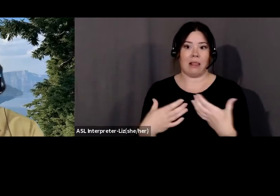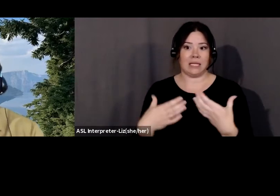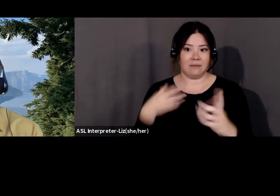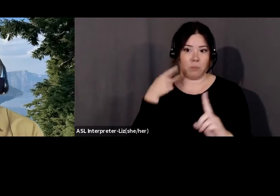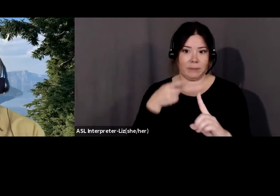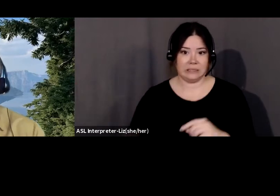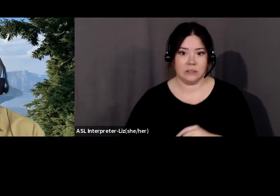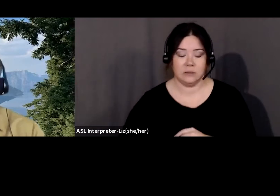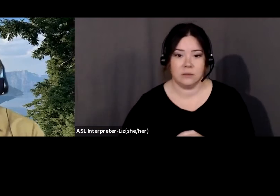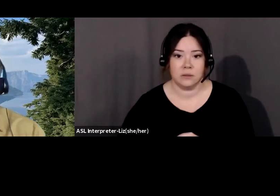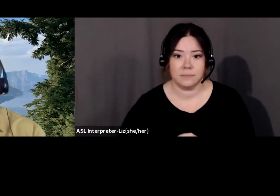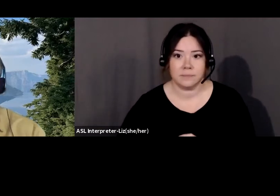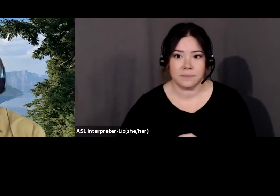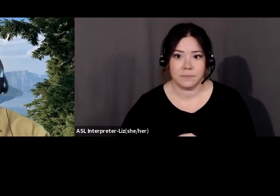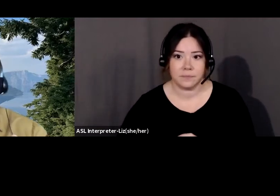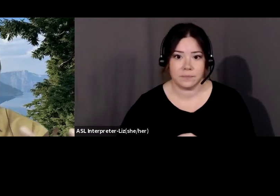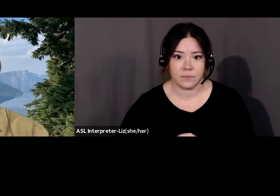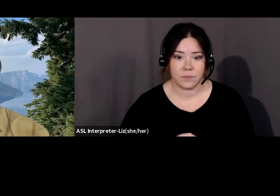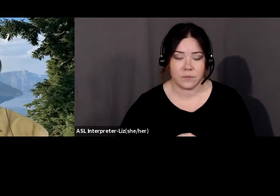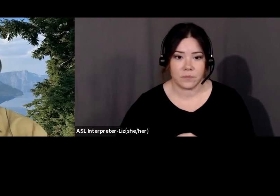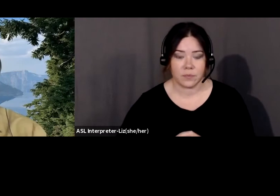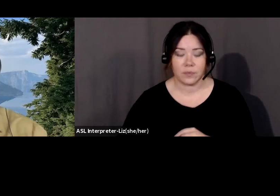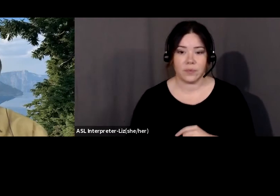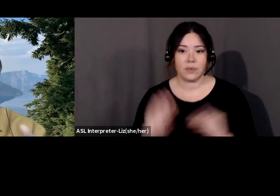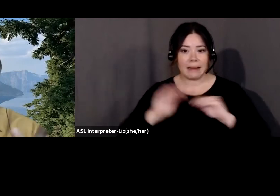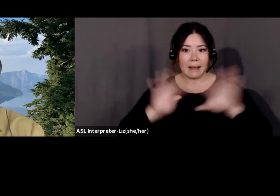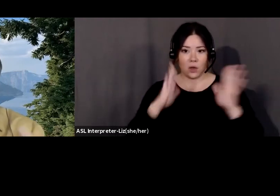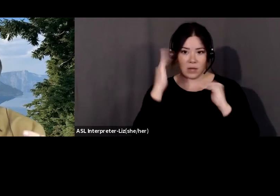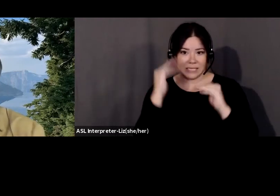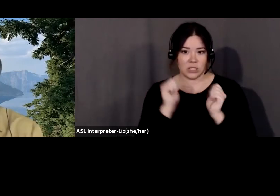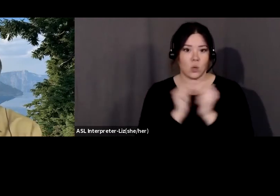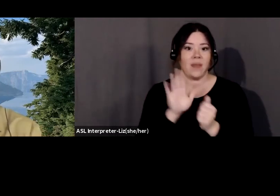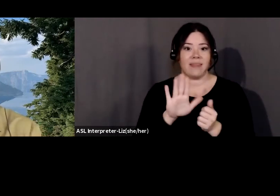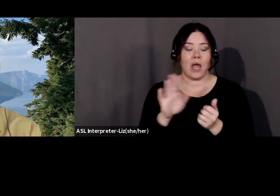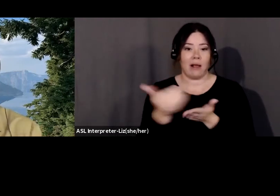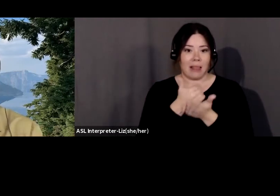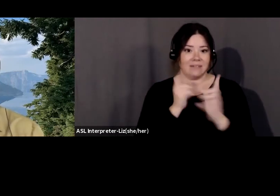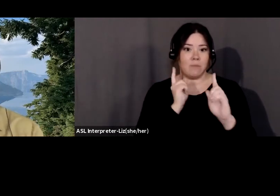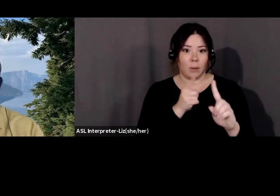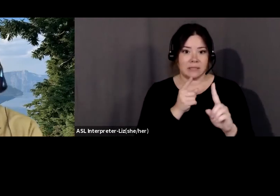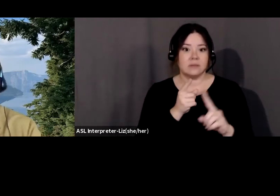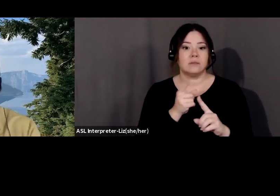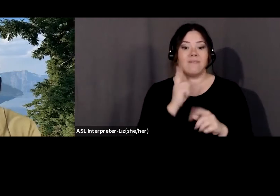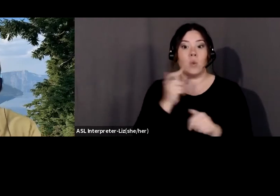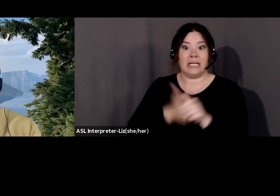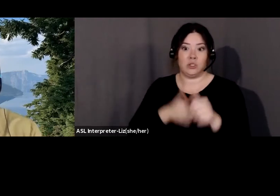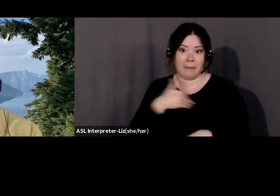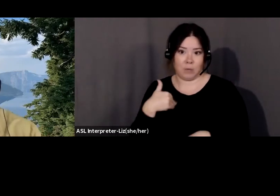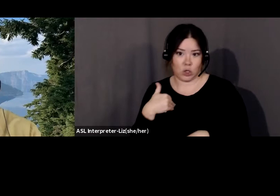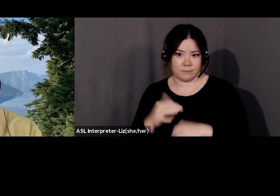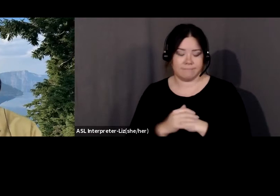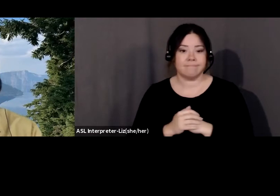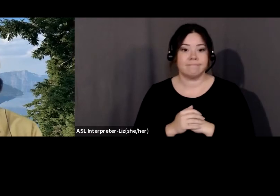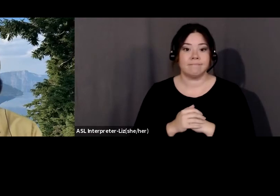purpose. Clear expectations around their collective purpose, and again, for each of the members. Within the